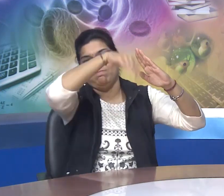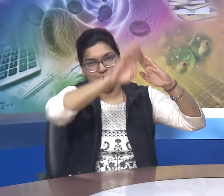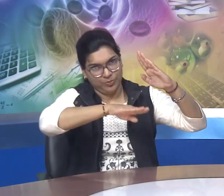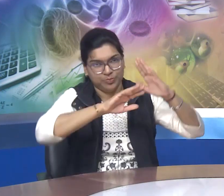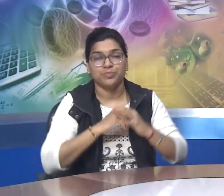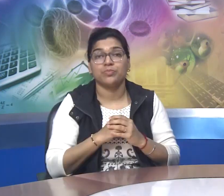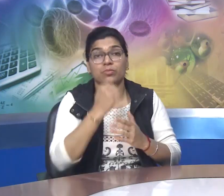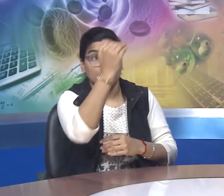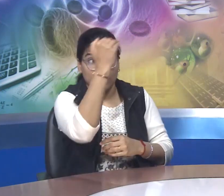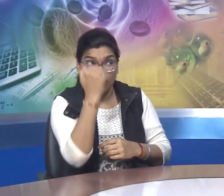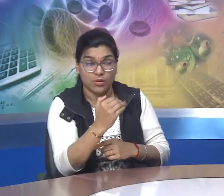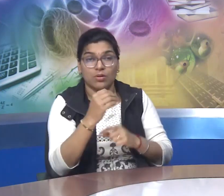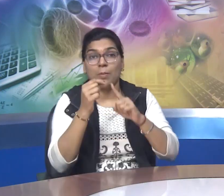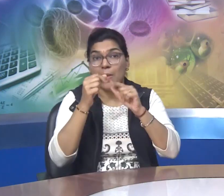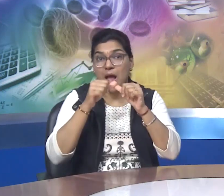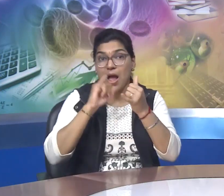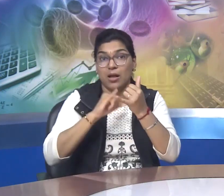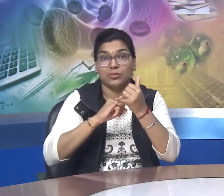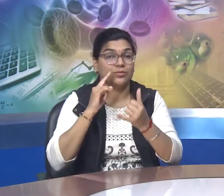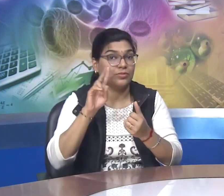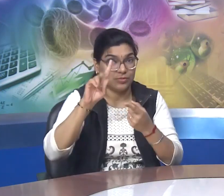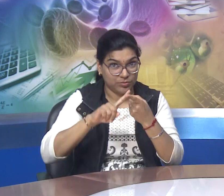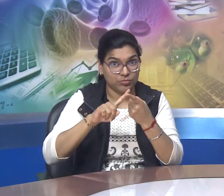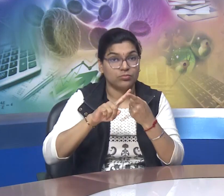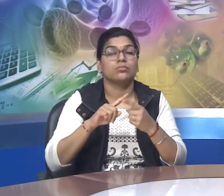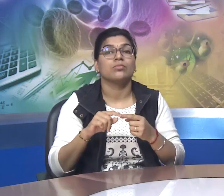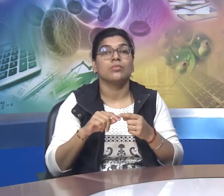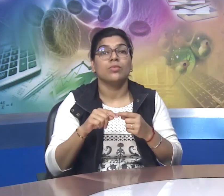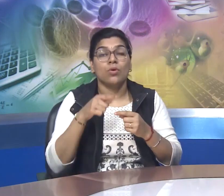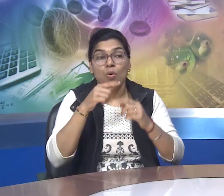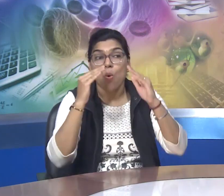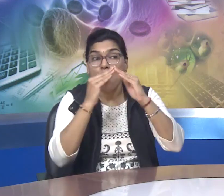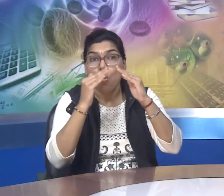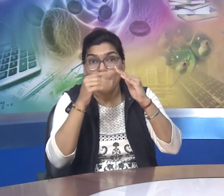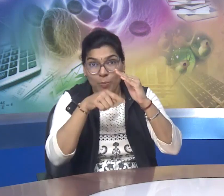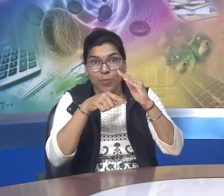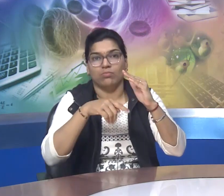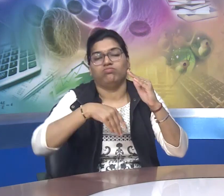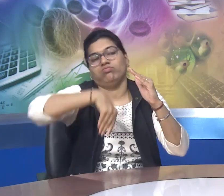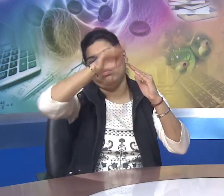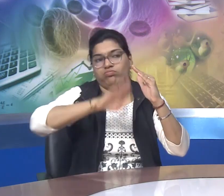In passive voice, the house was painted